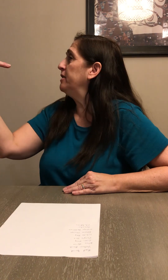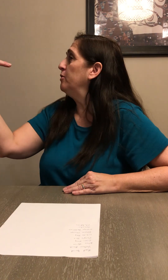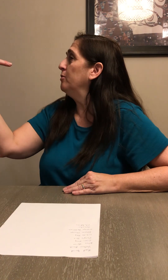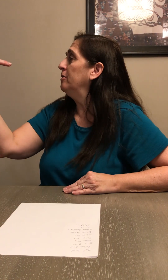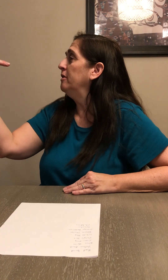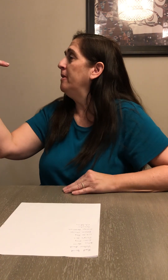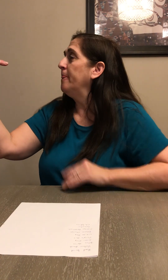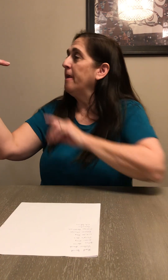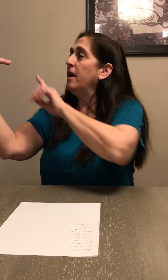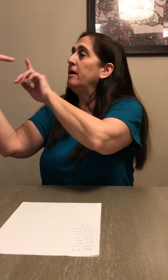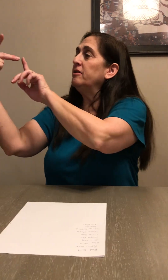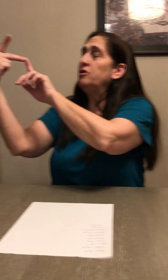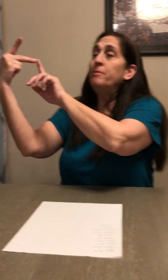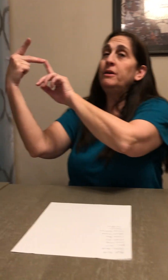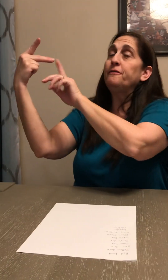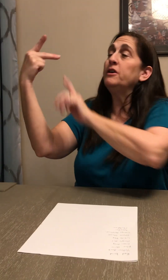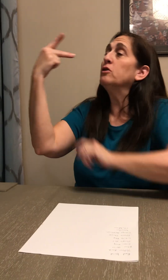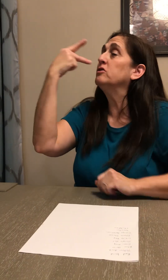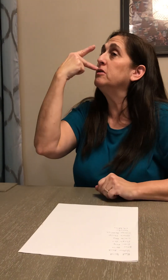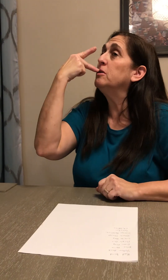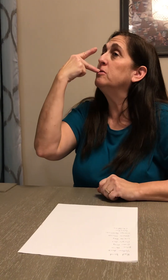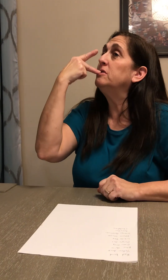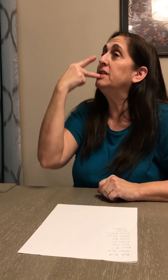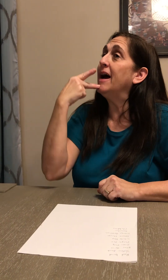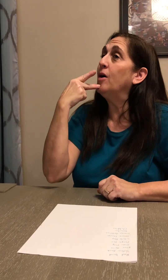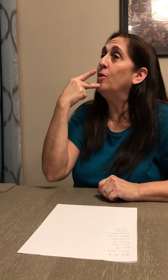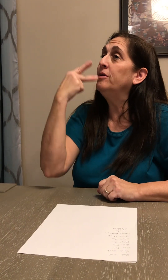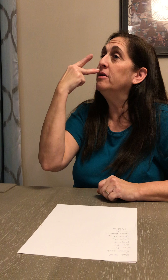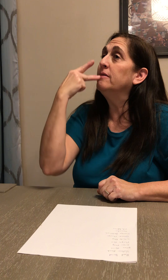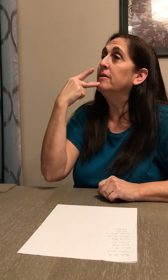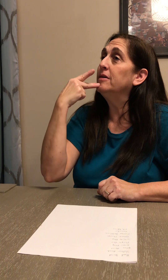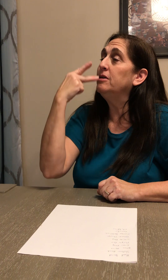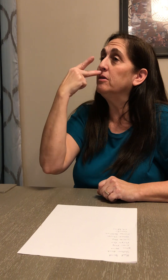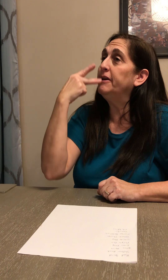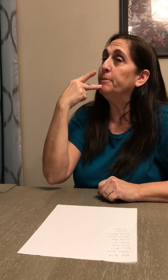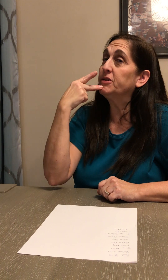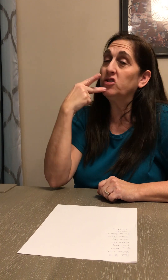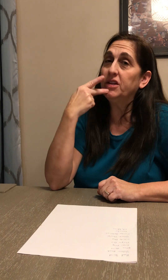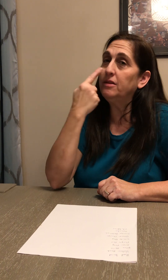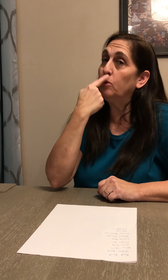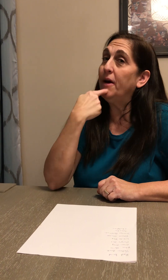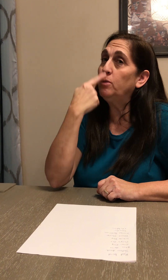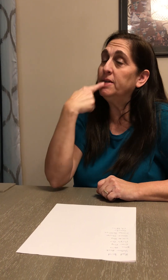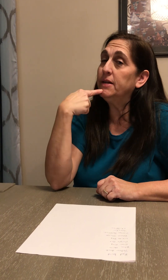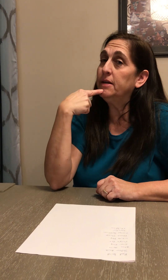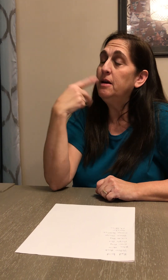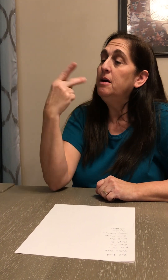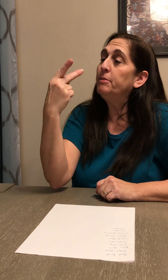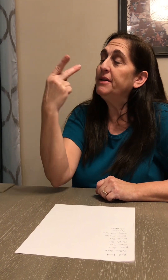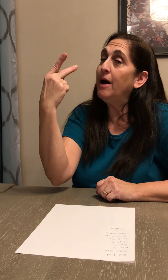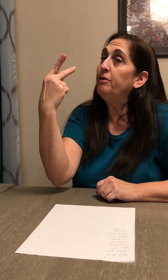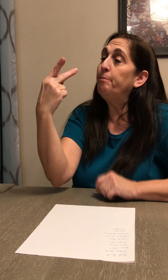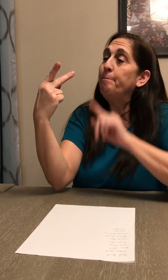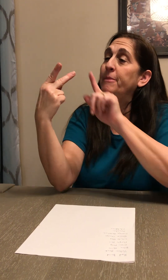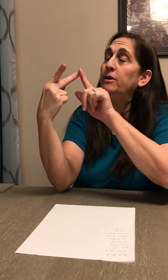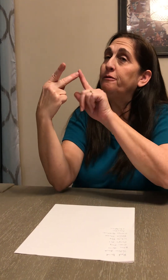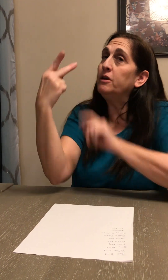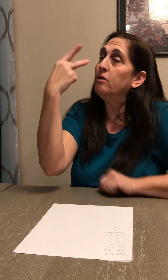you. Your middle finger is gonna go down your lips, just like the red one did, but now the middle finger of